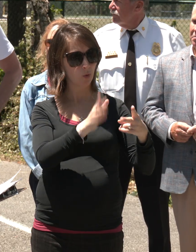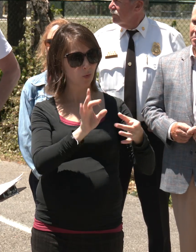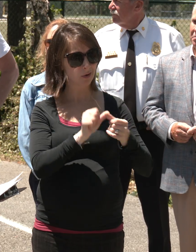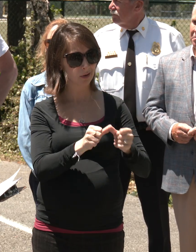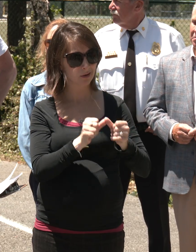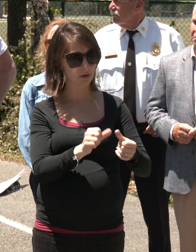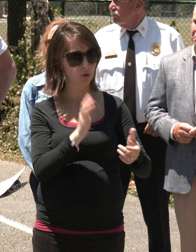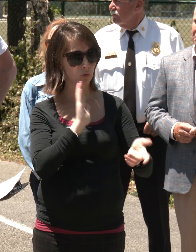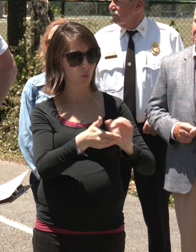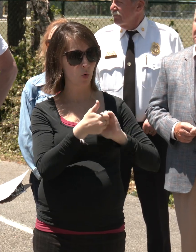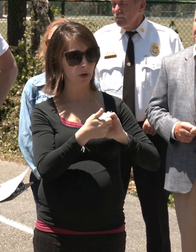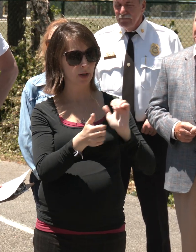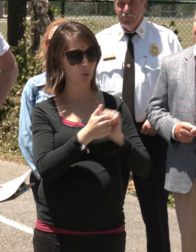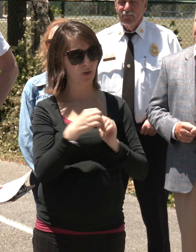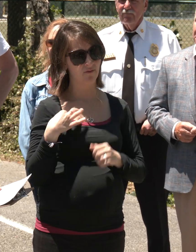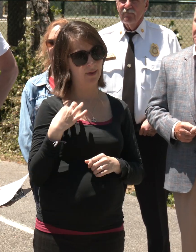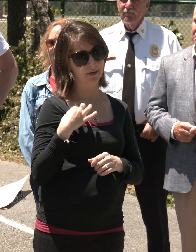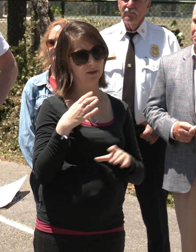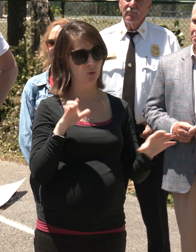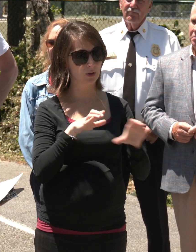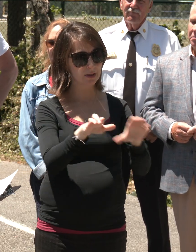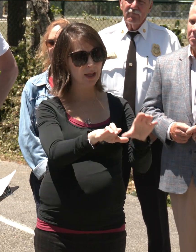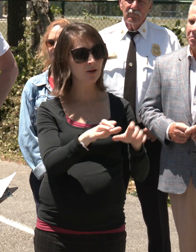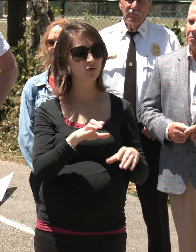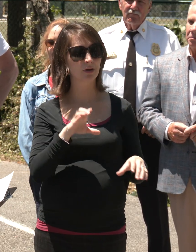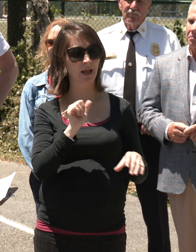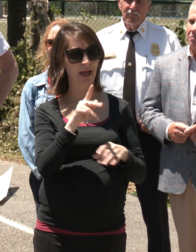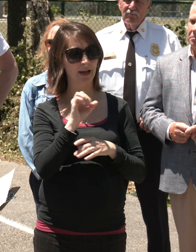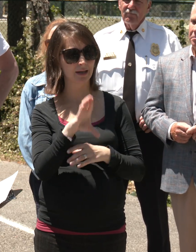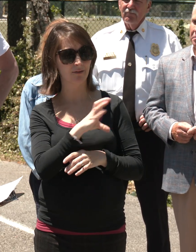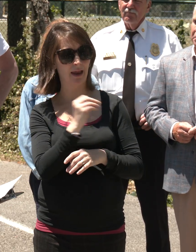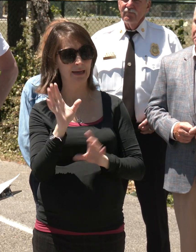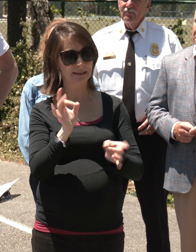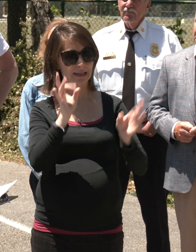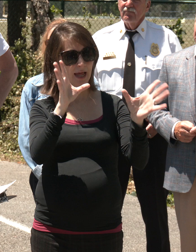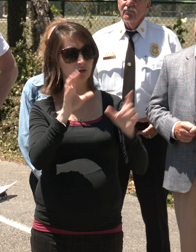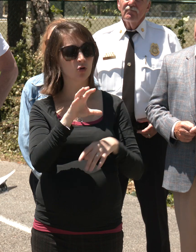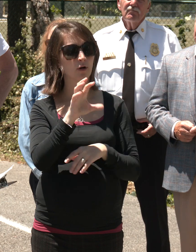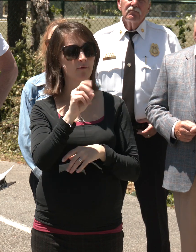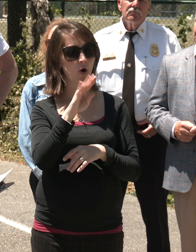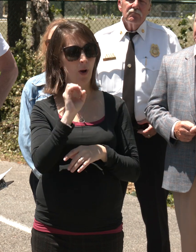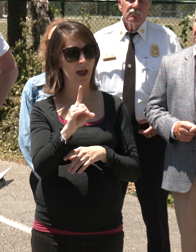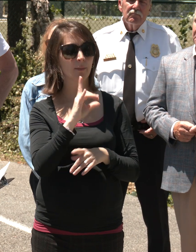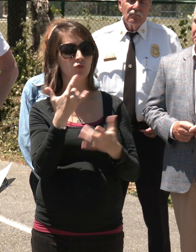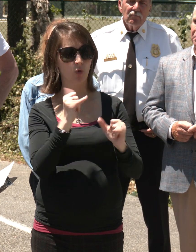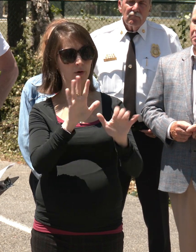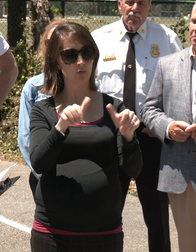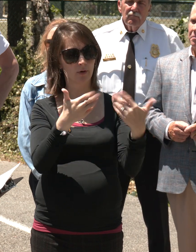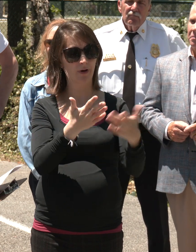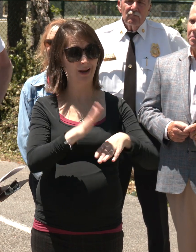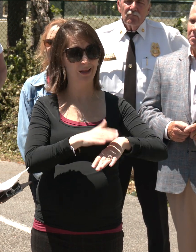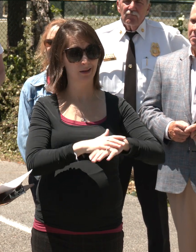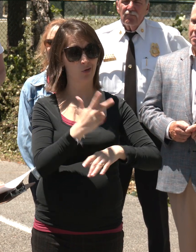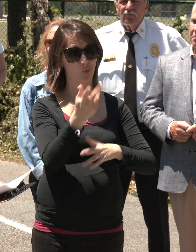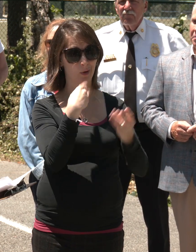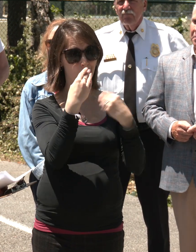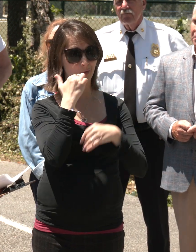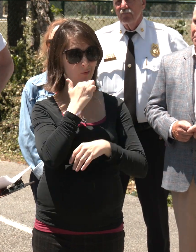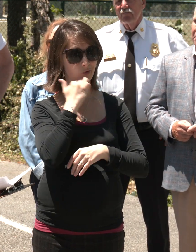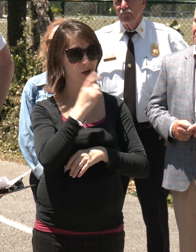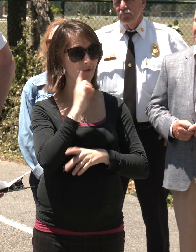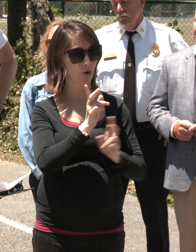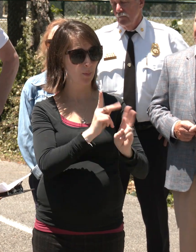with voluntary organizations active in disaster, the VOAD, to provide at least 3 meals a day to folks who